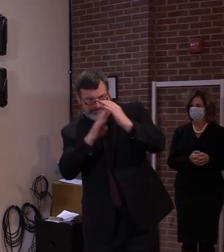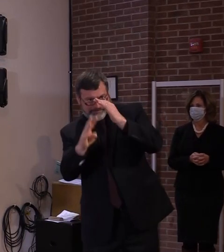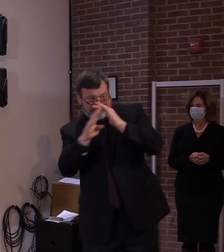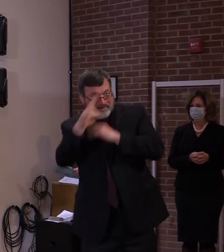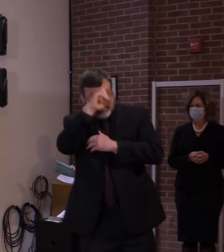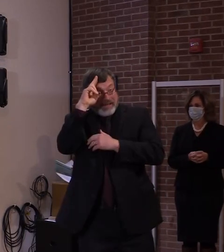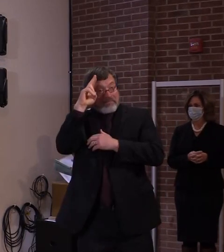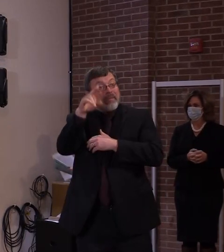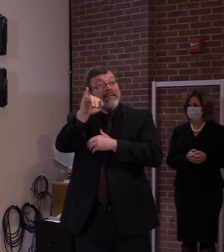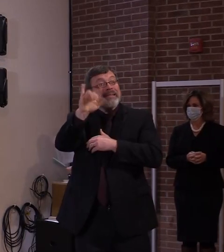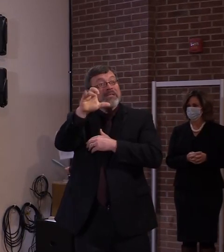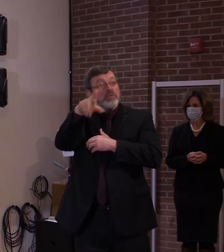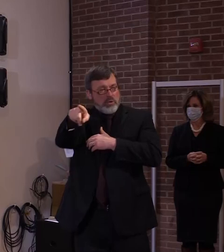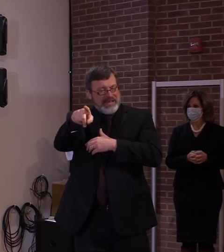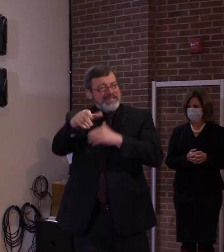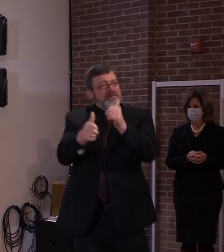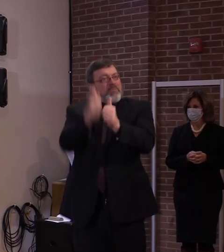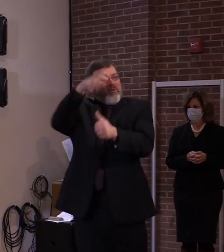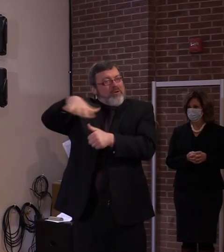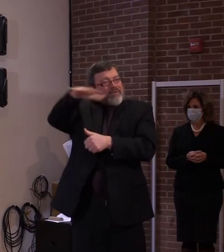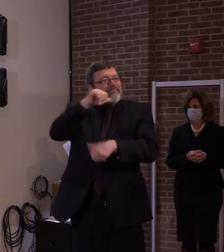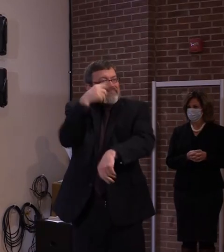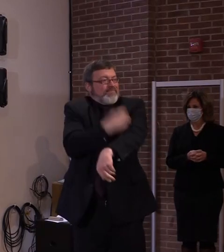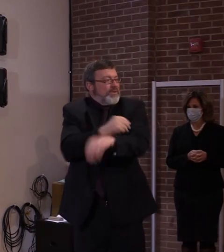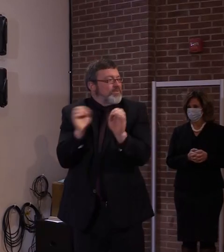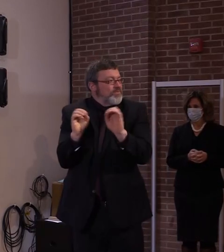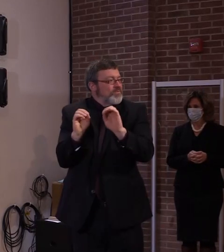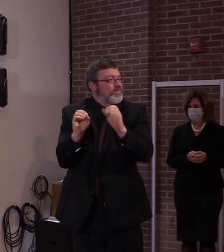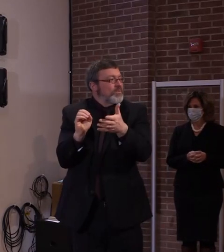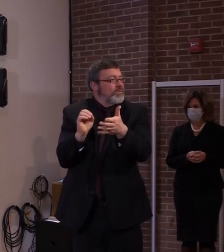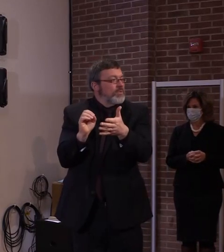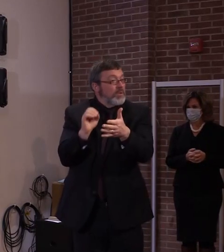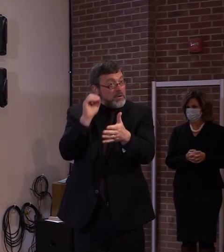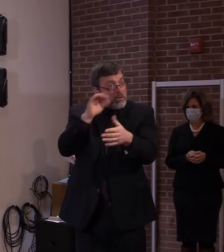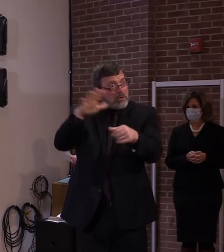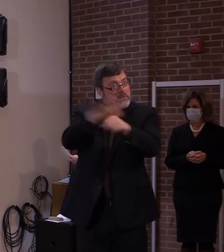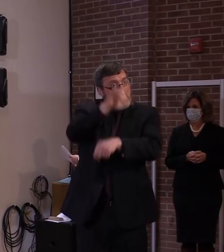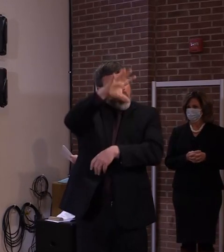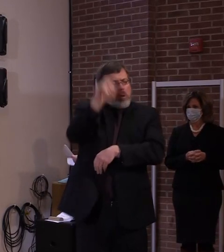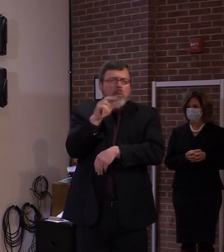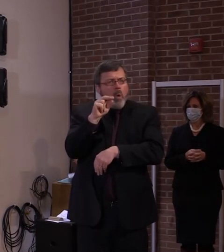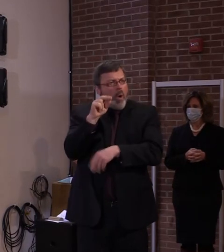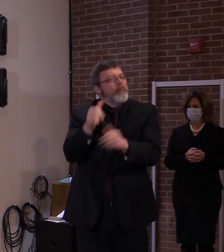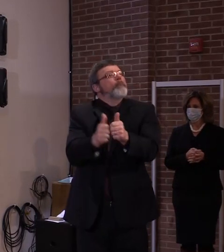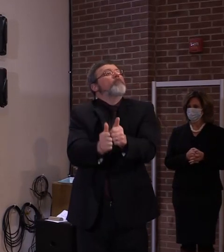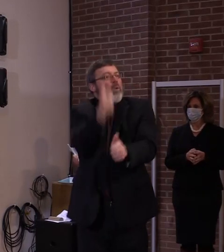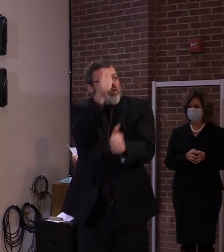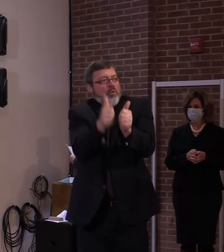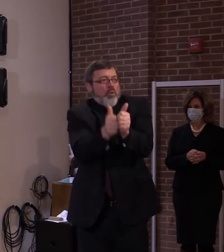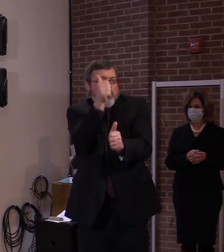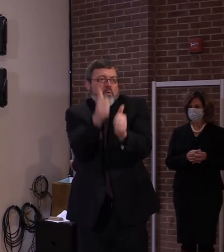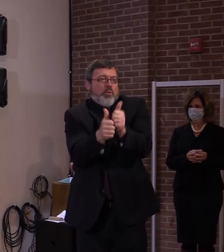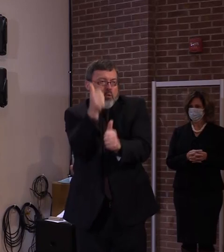but a very large percent. There will probably be some that had COVID